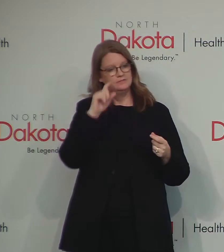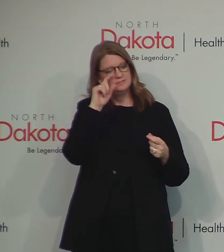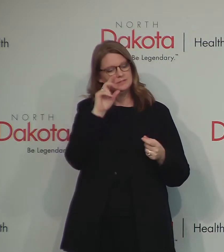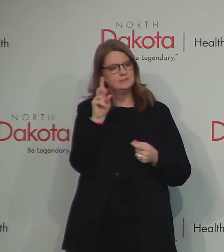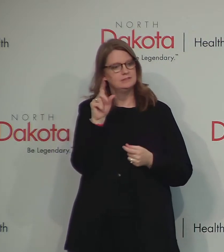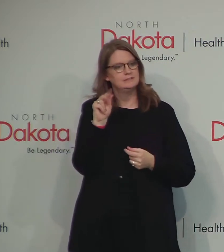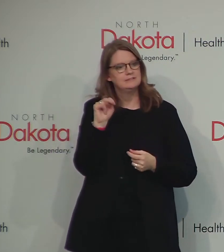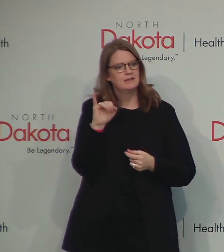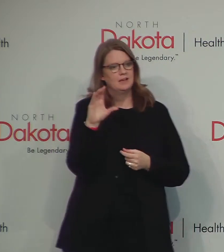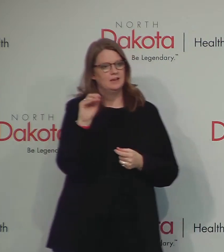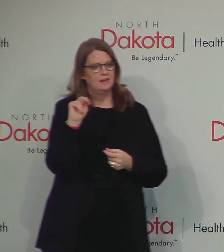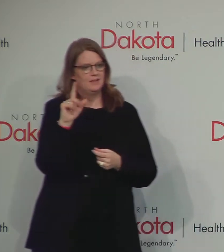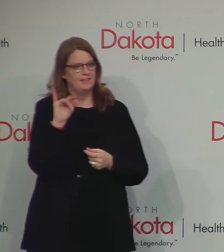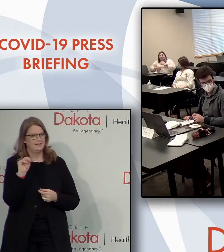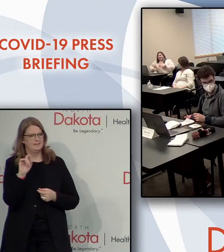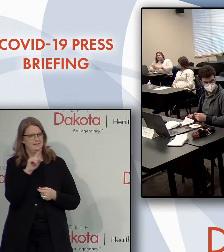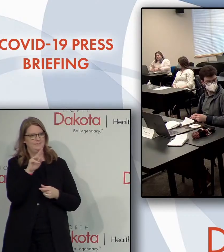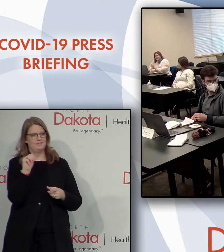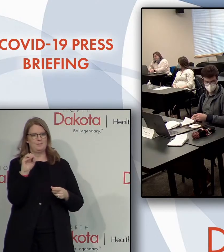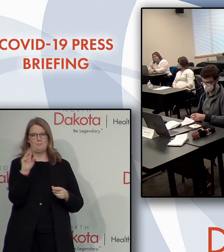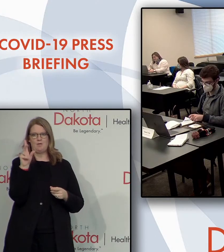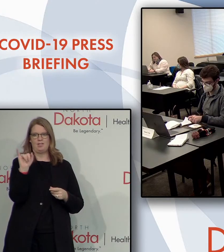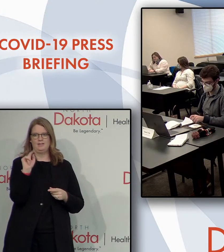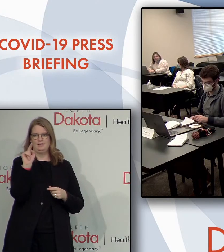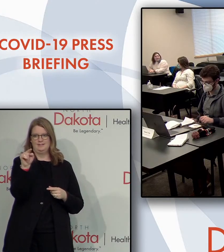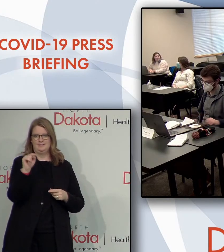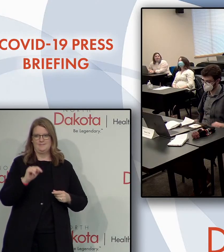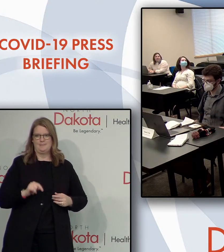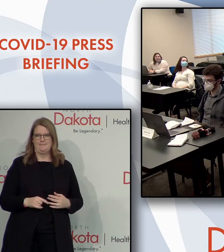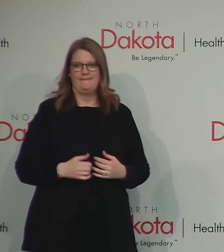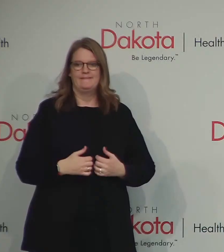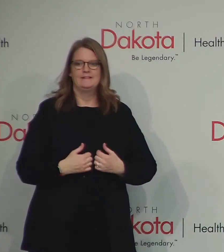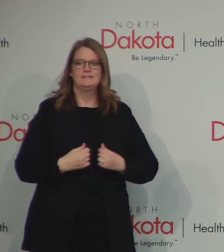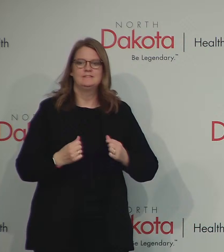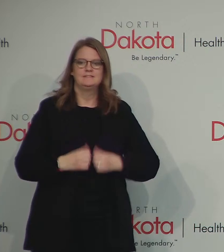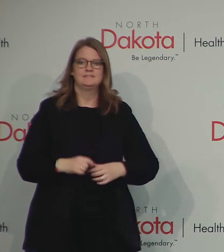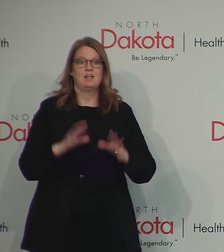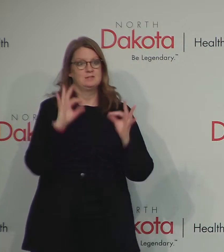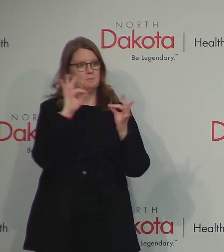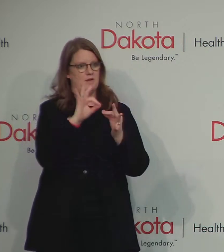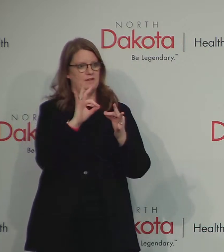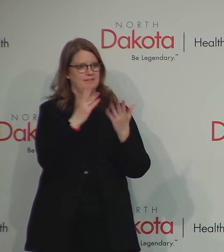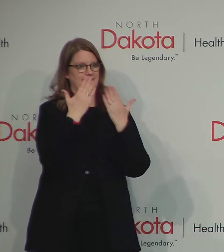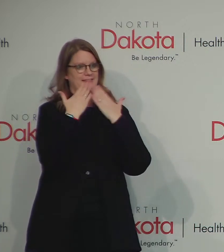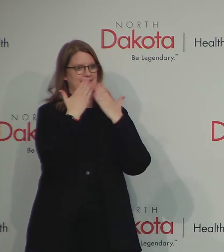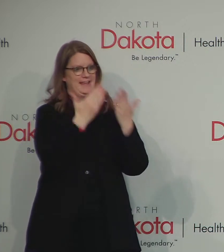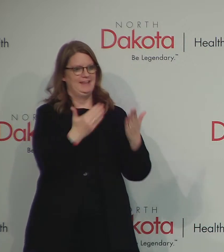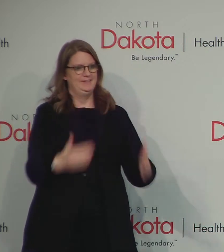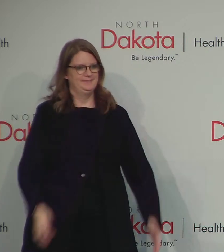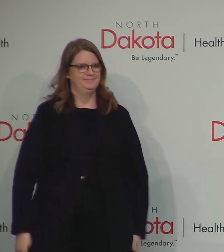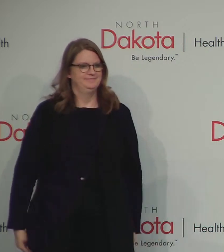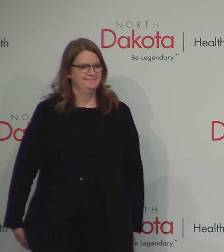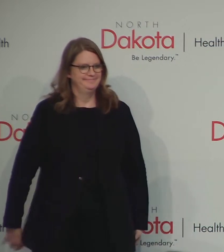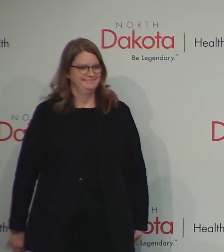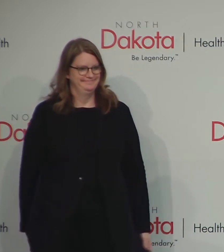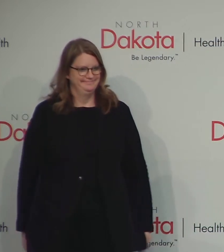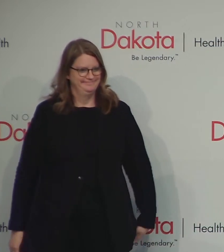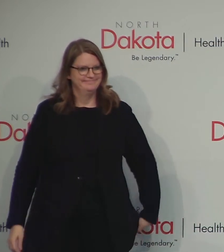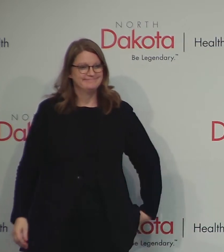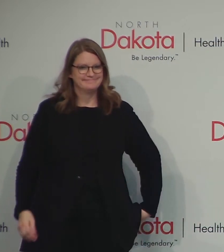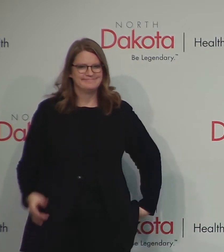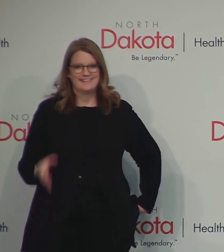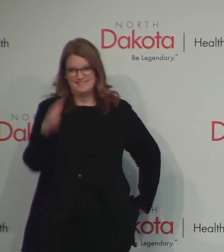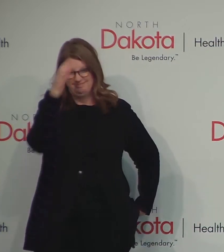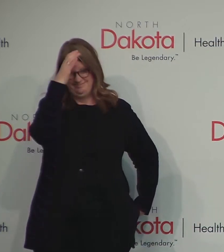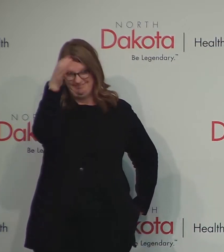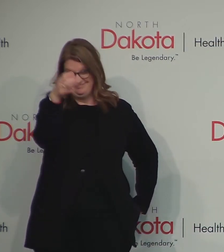Got one online? For Molly, actually. That's perfect, whoever it is online. Good call to get the experts